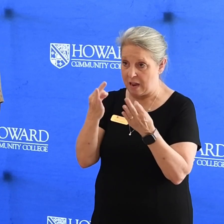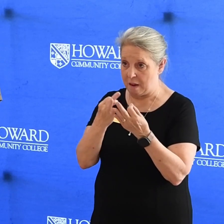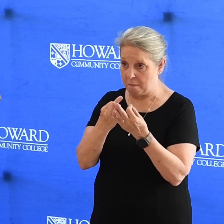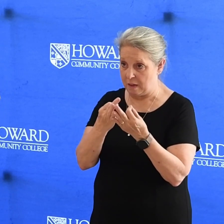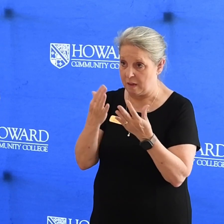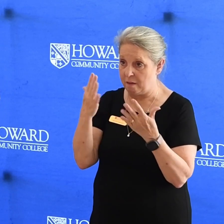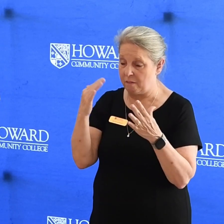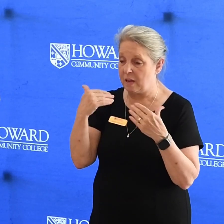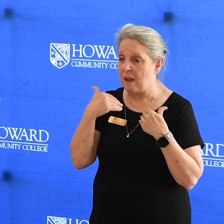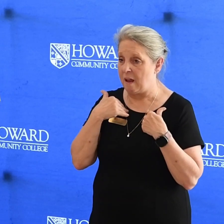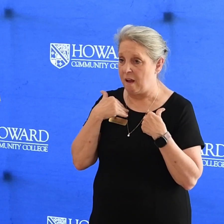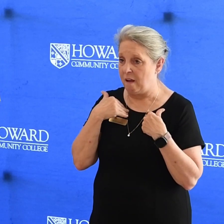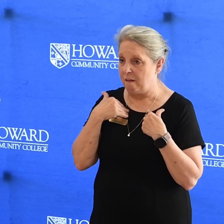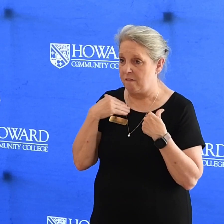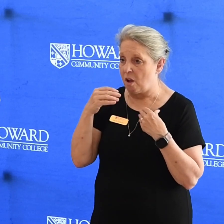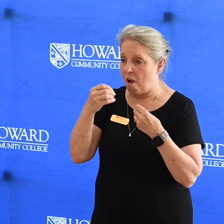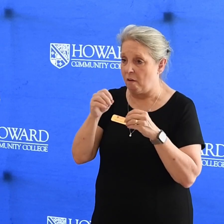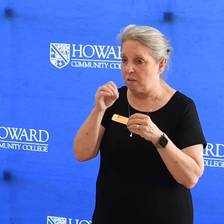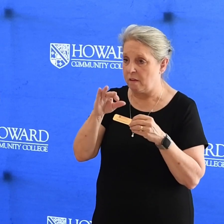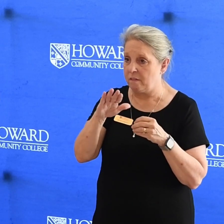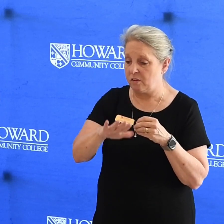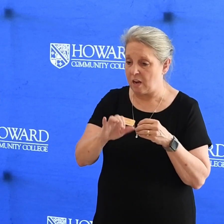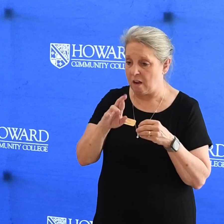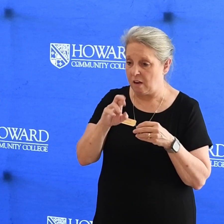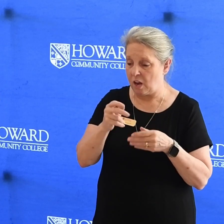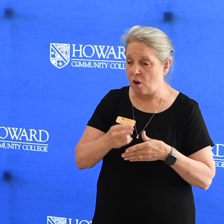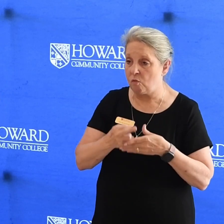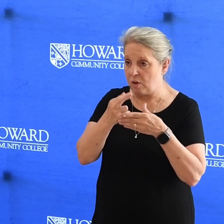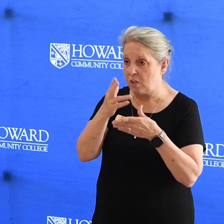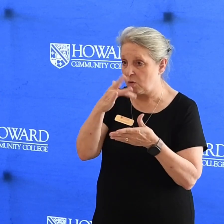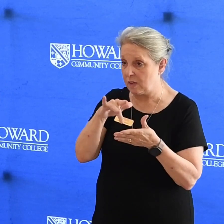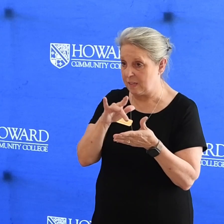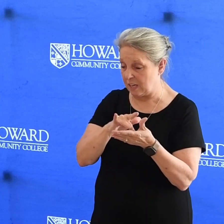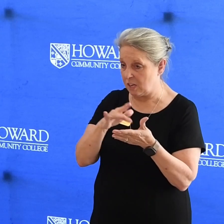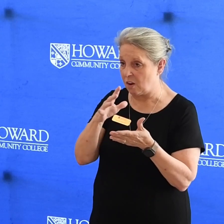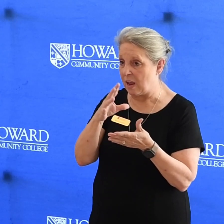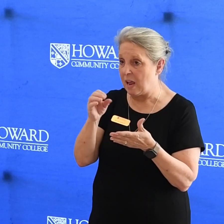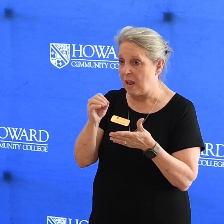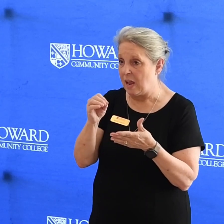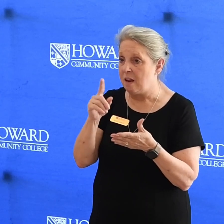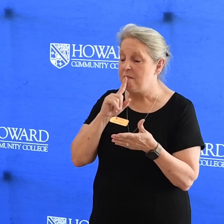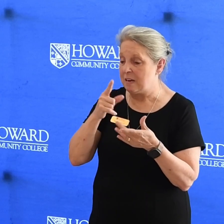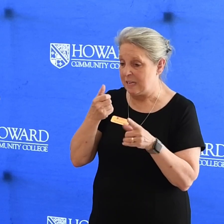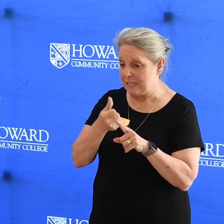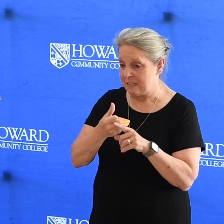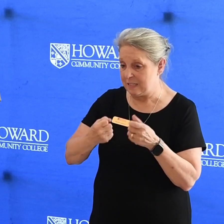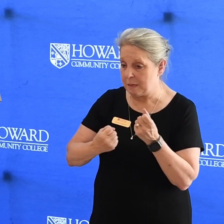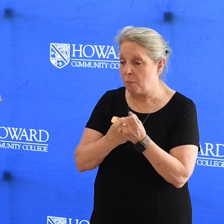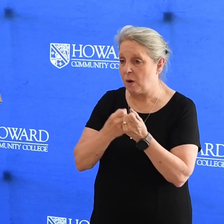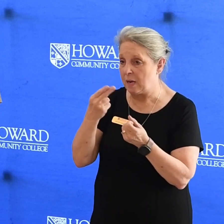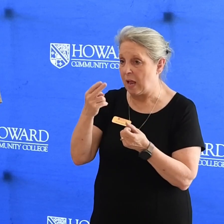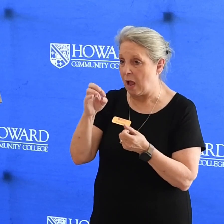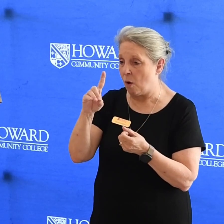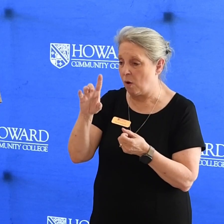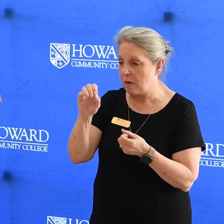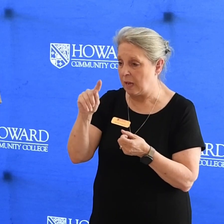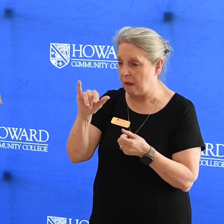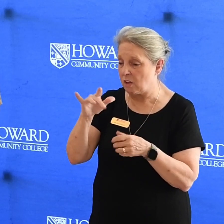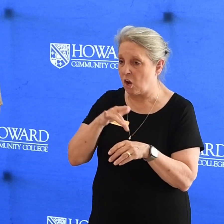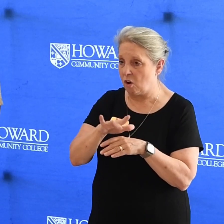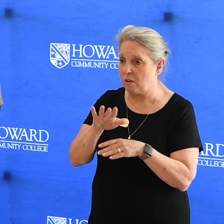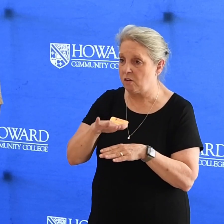has housed the office's Child Care Resource Center, and it has supported Howard County's early